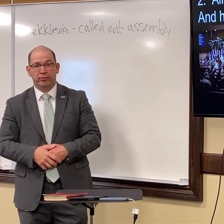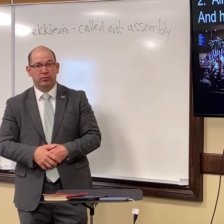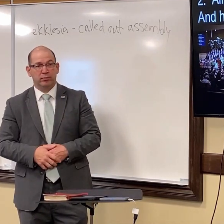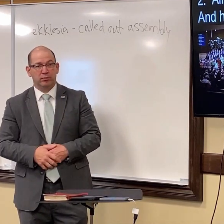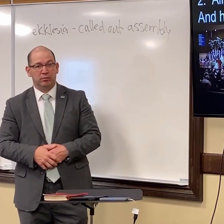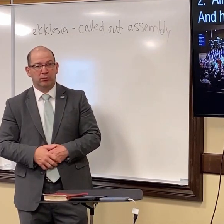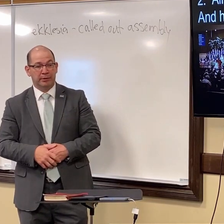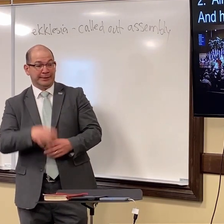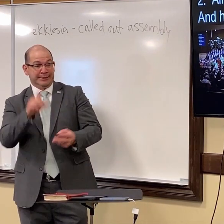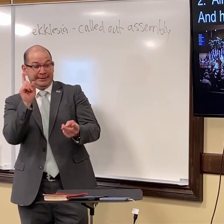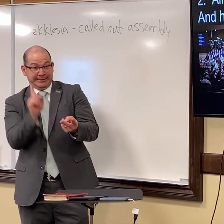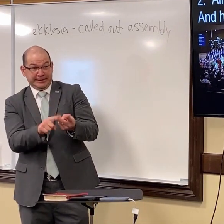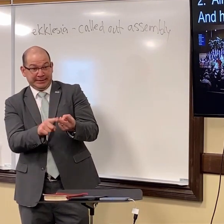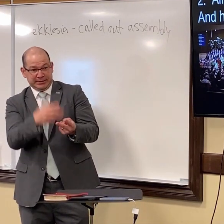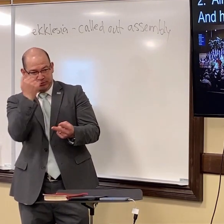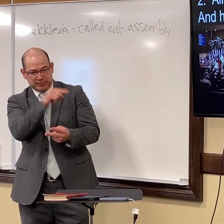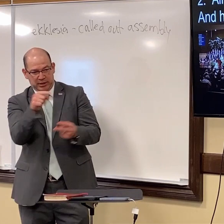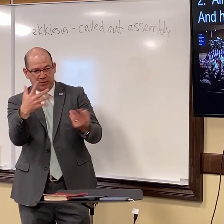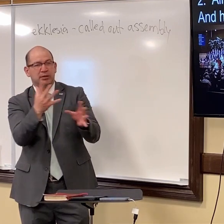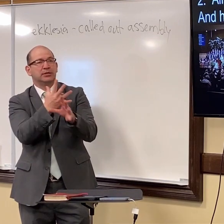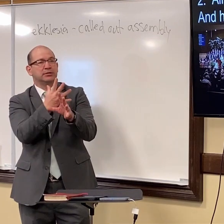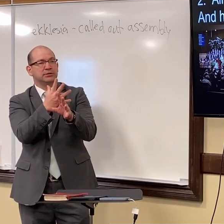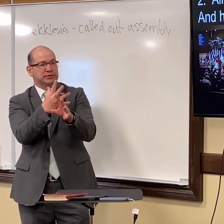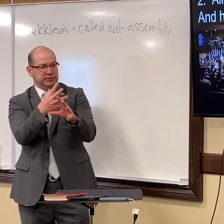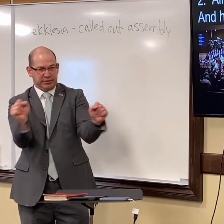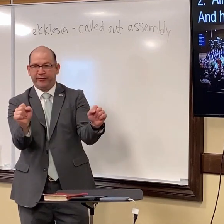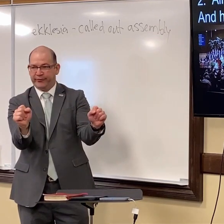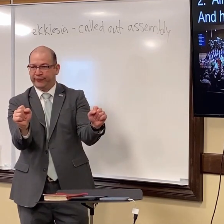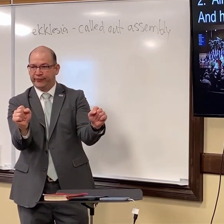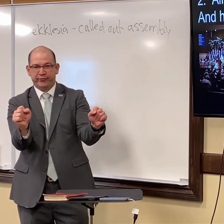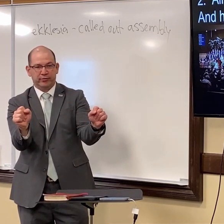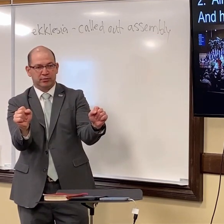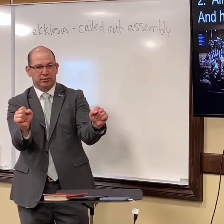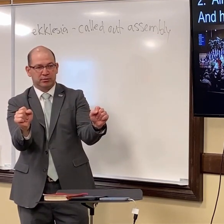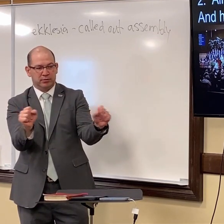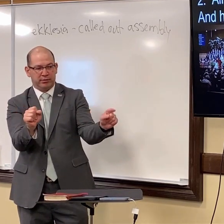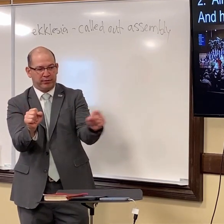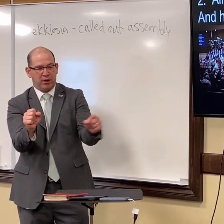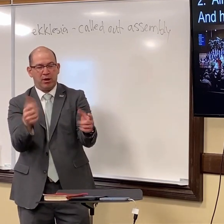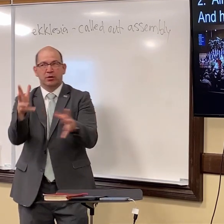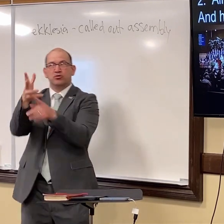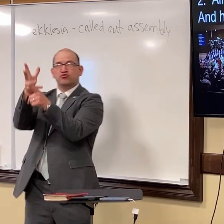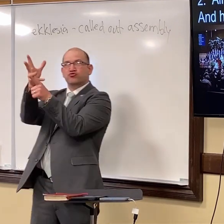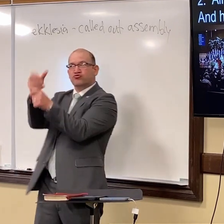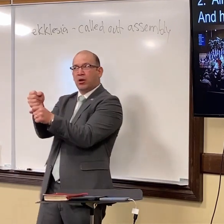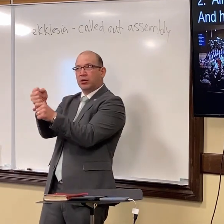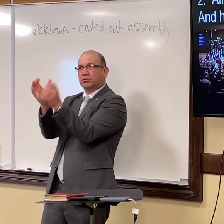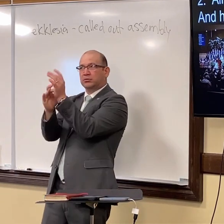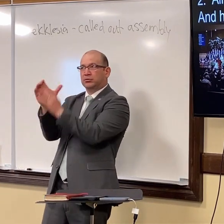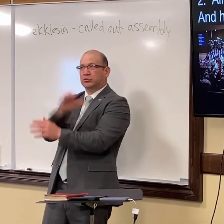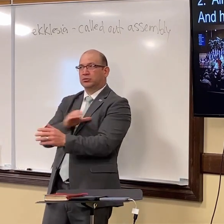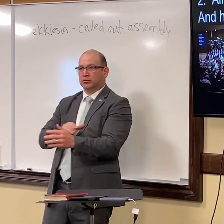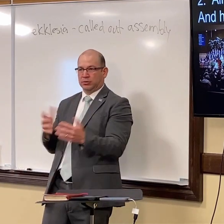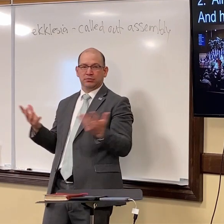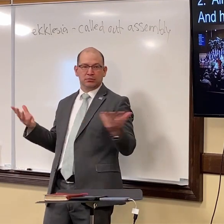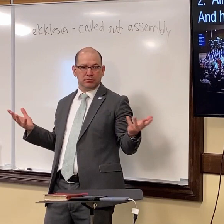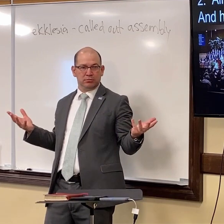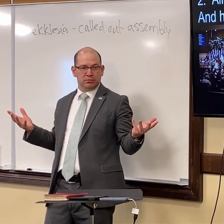And secondly, because they were saved. because they had trusted Jesus